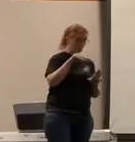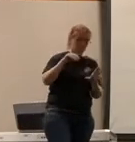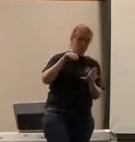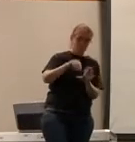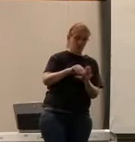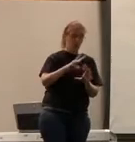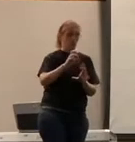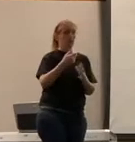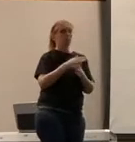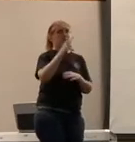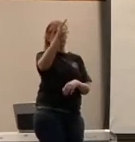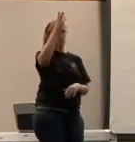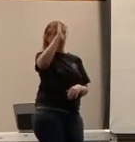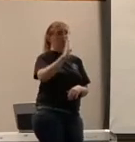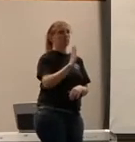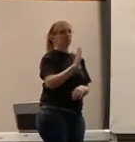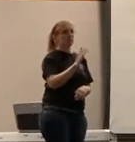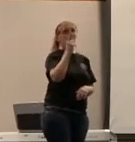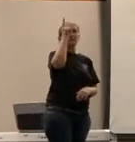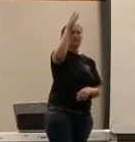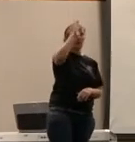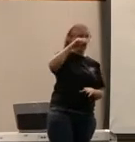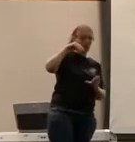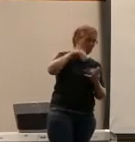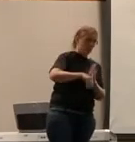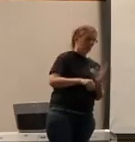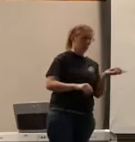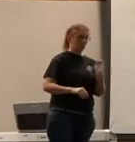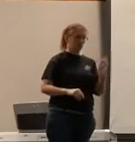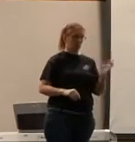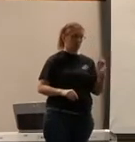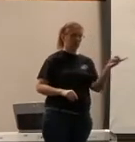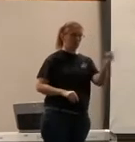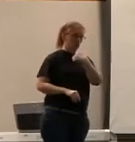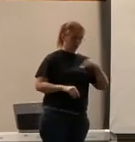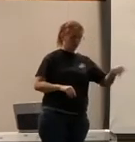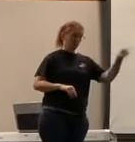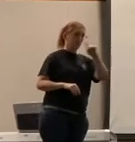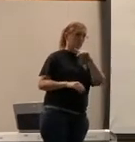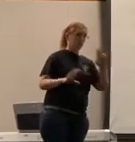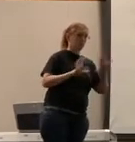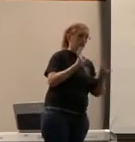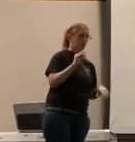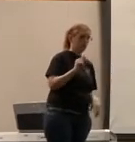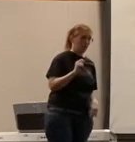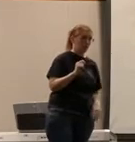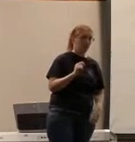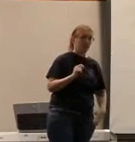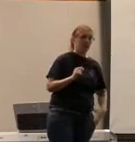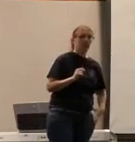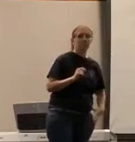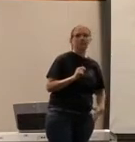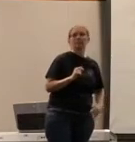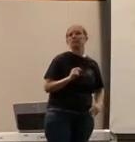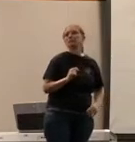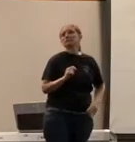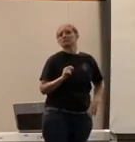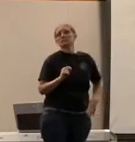God. God is not grabbing the wedge and putting it in between you. You are the one who is doing it.